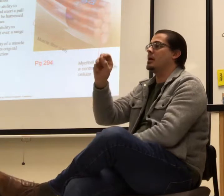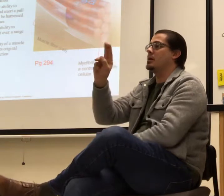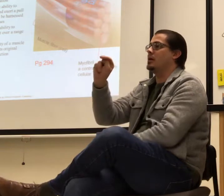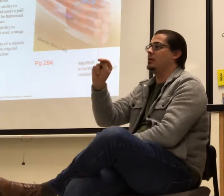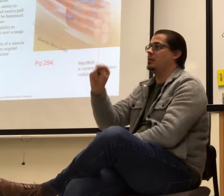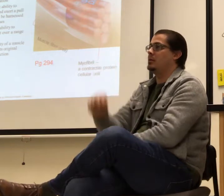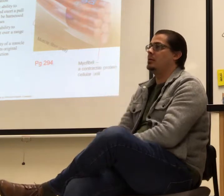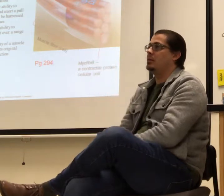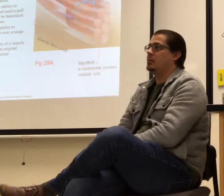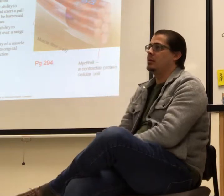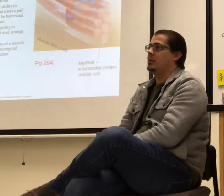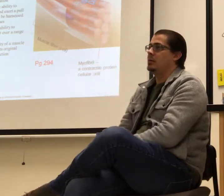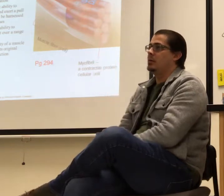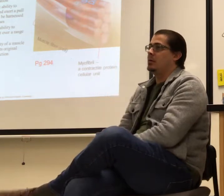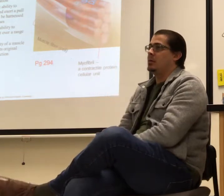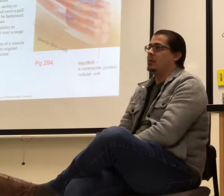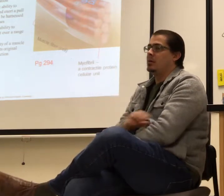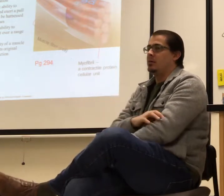tendons.